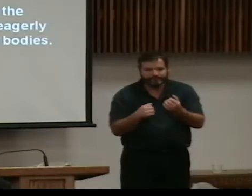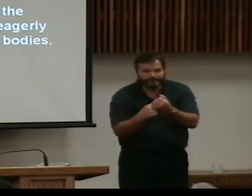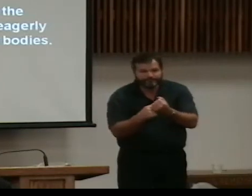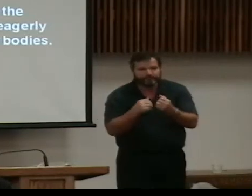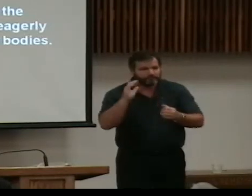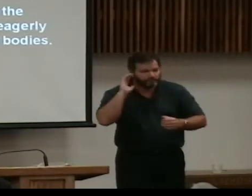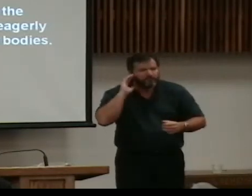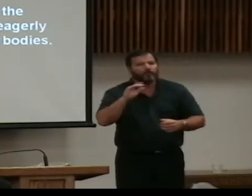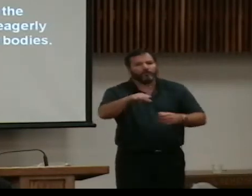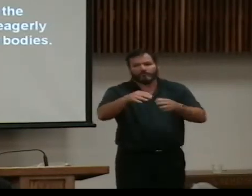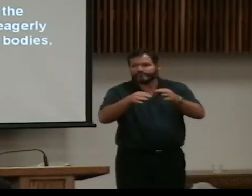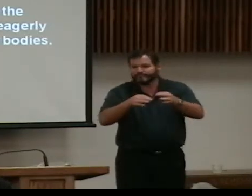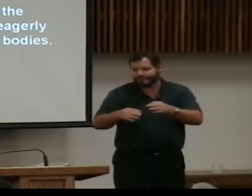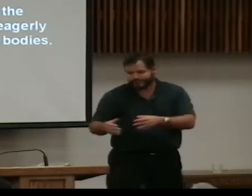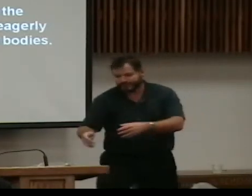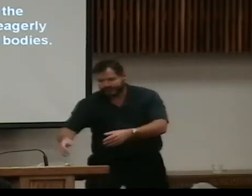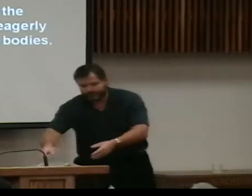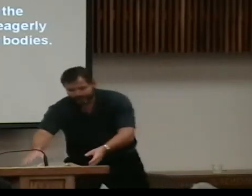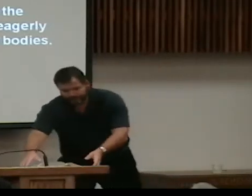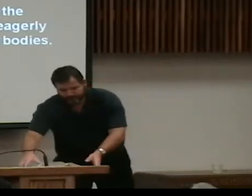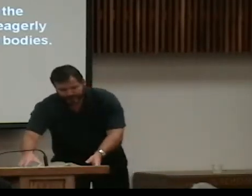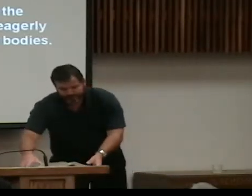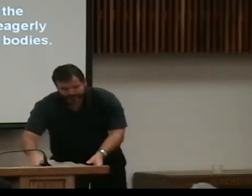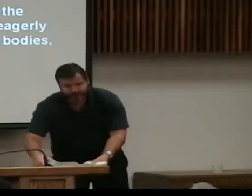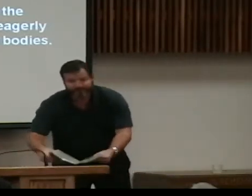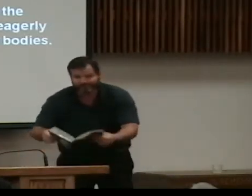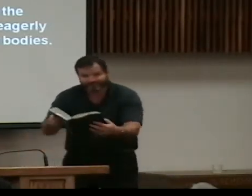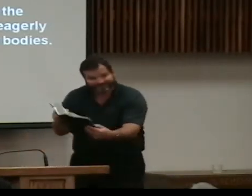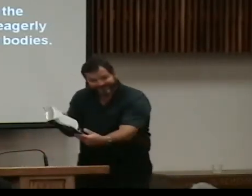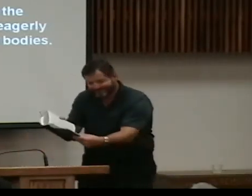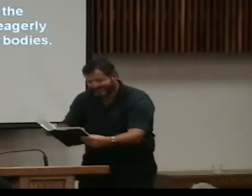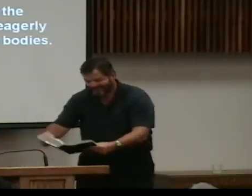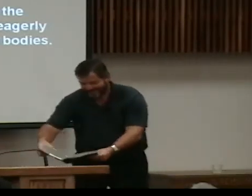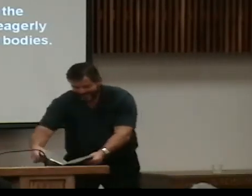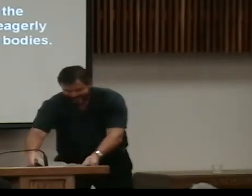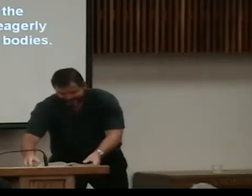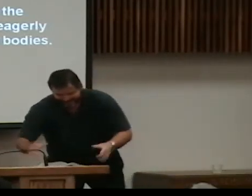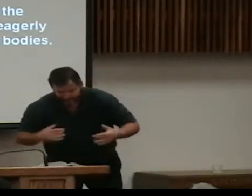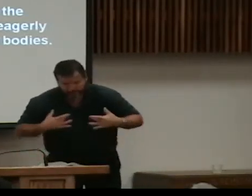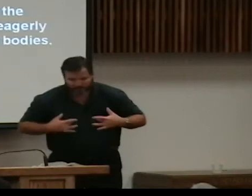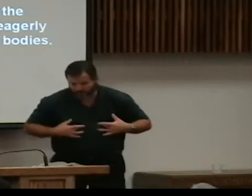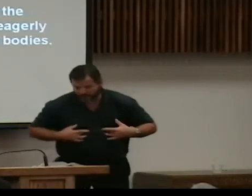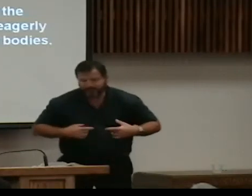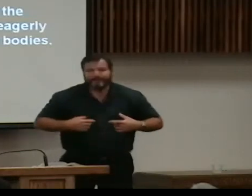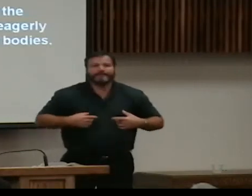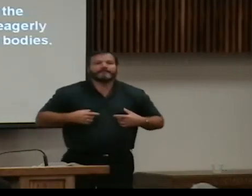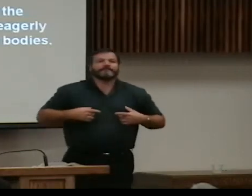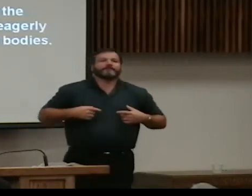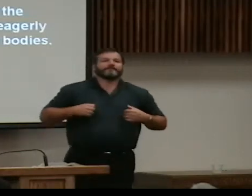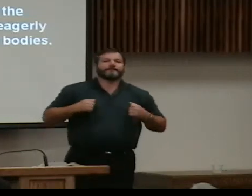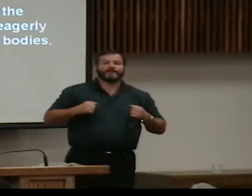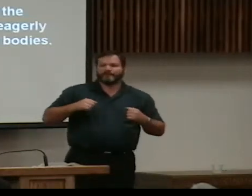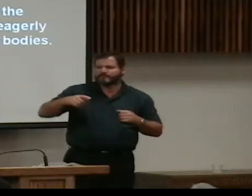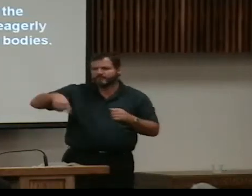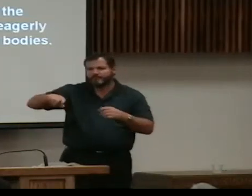When somebody gets depressed, we have to go to them and share the Bible with them and lift their spirits again.